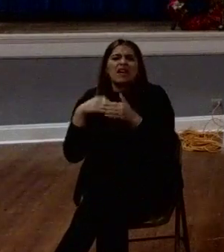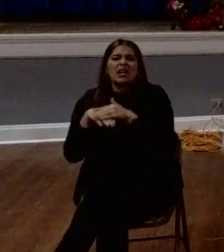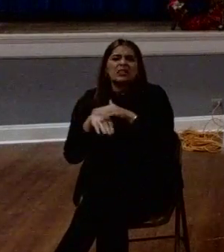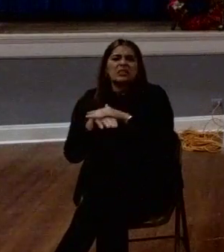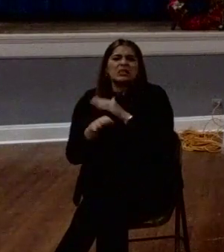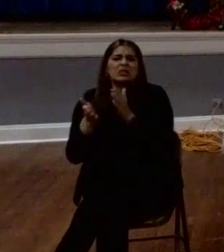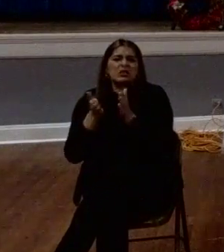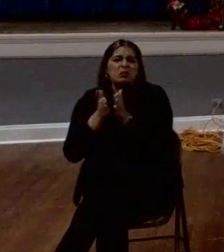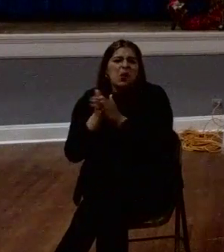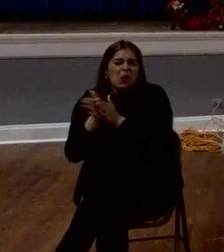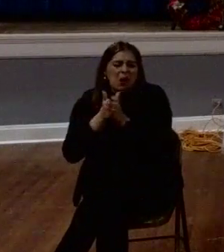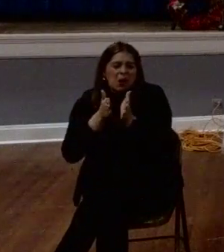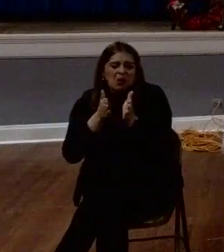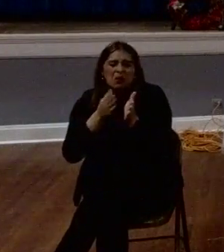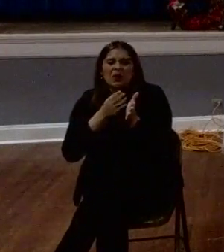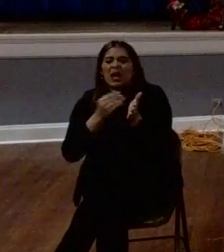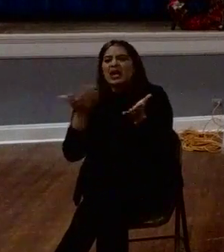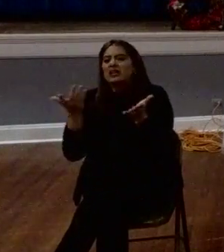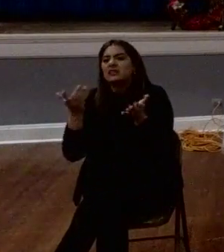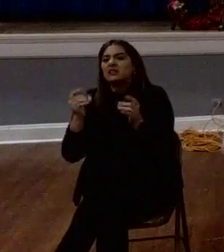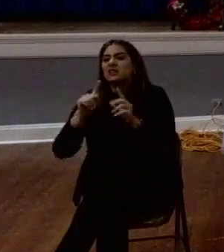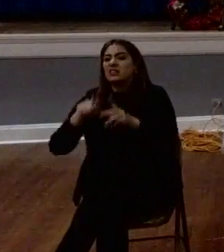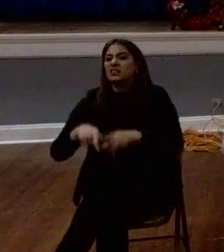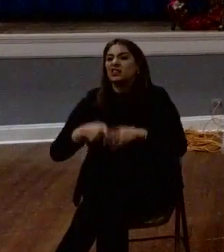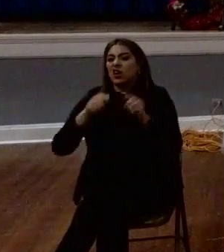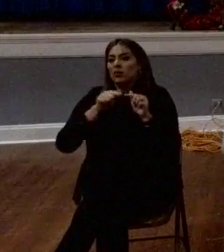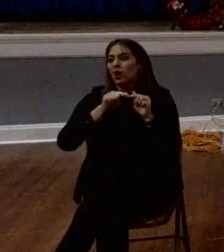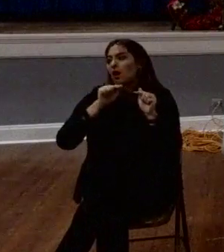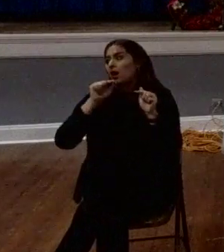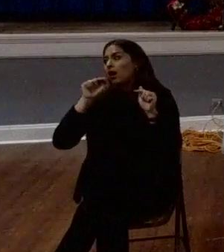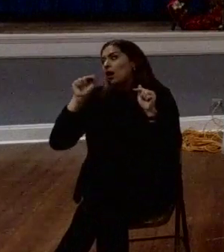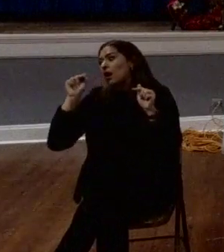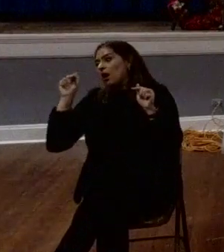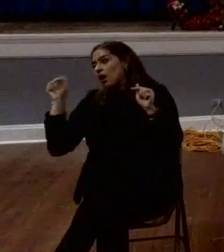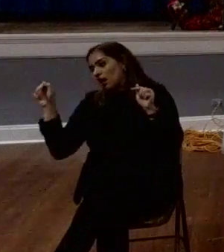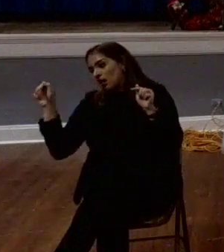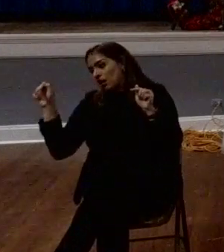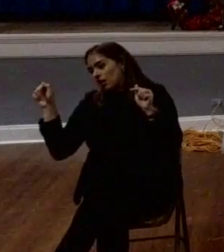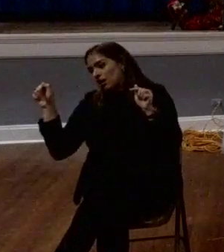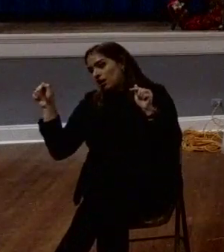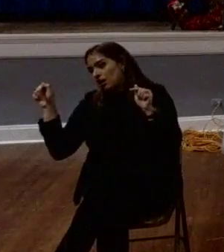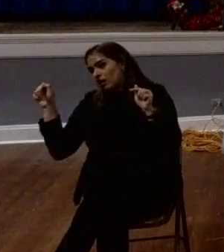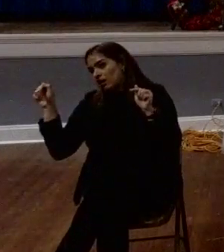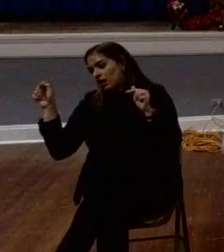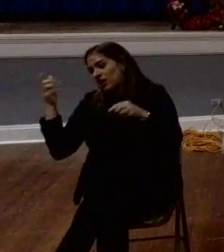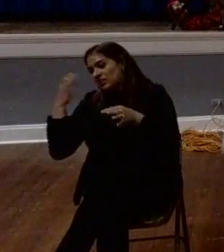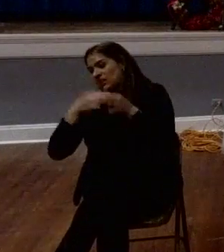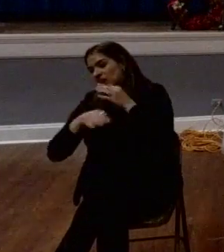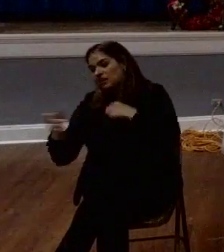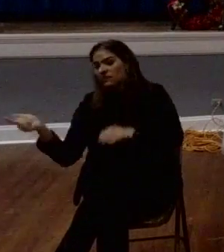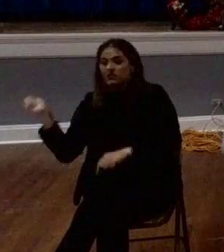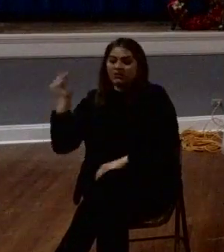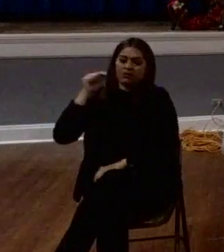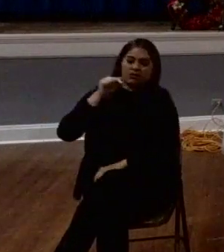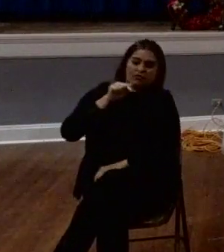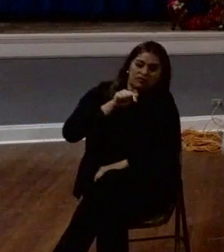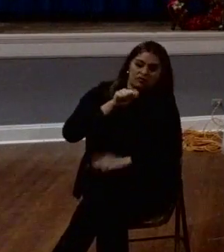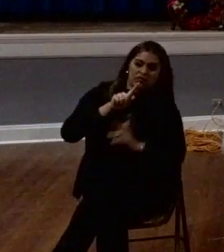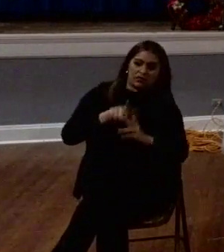park. And the idea of starting way over there on Cherry and Lamar rather than next to the bridge kind of confused